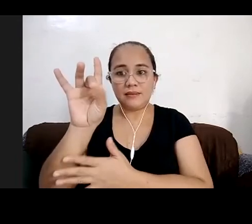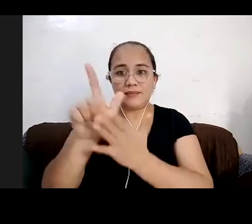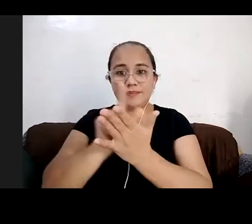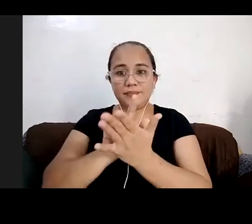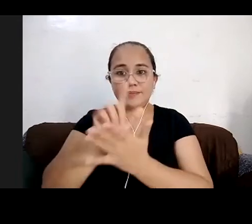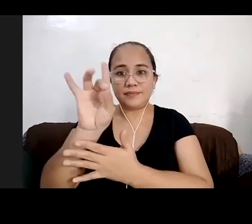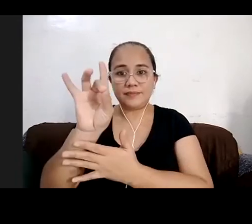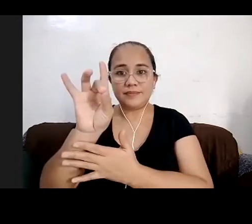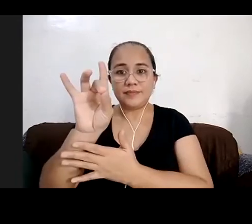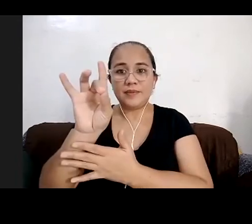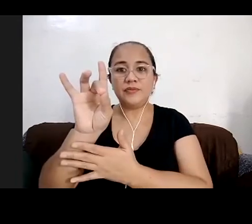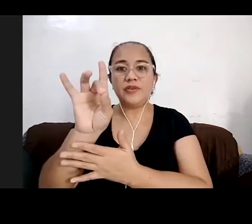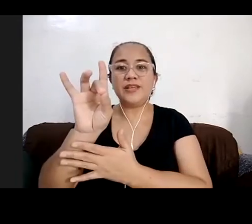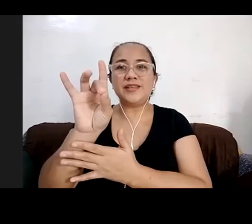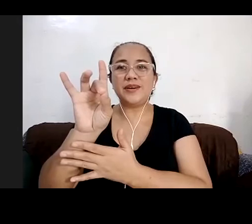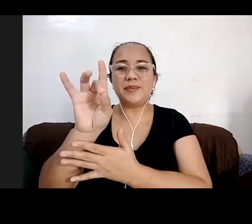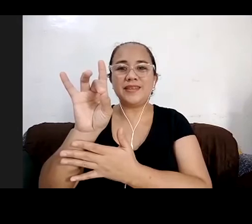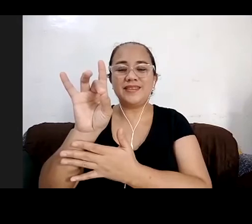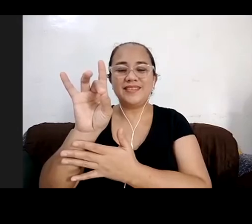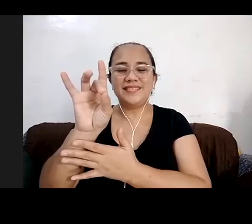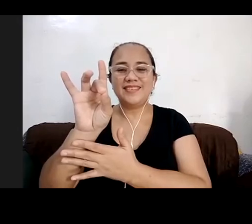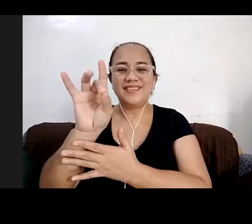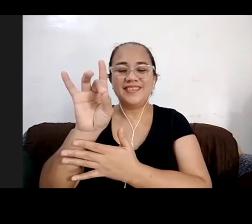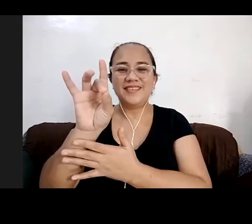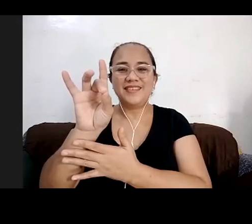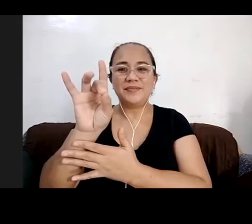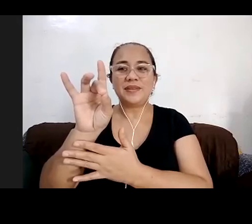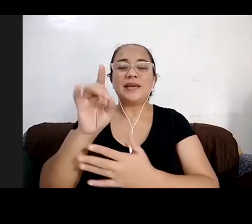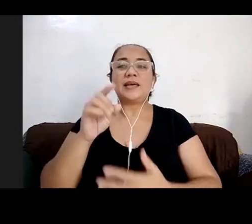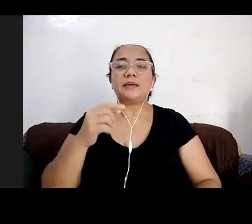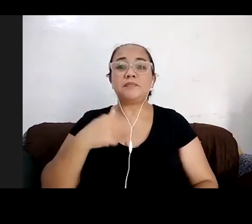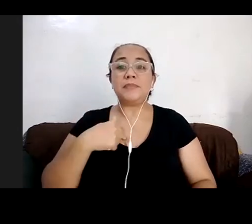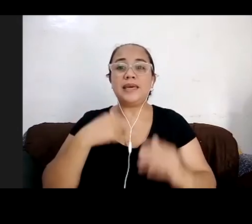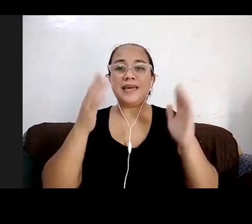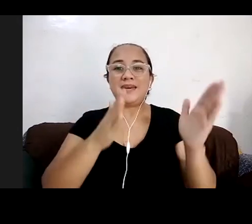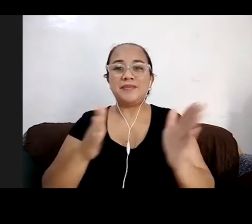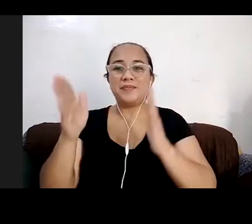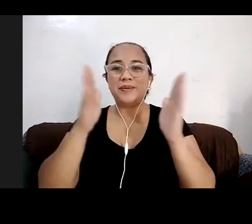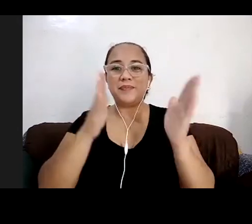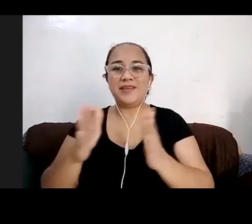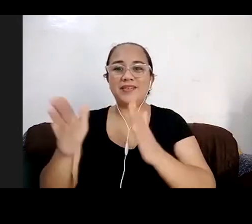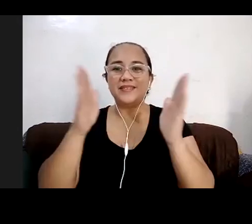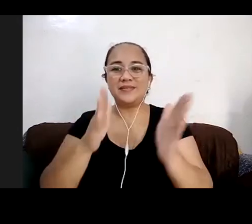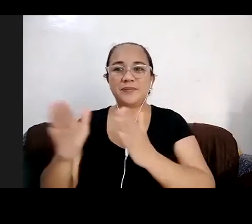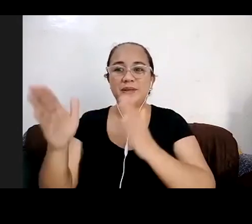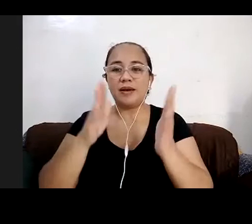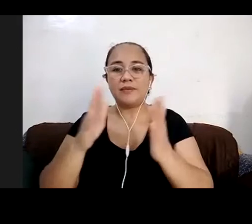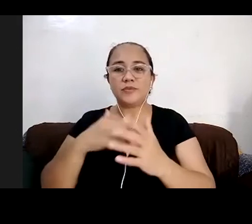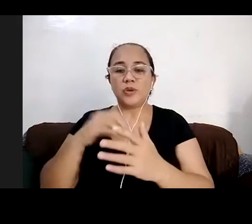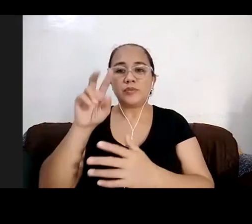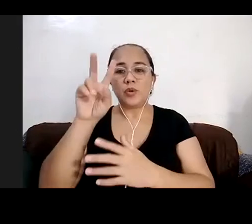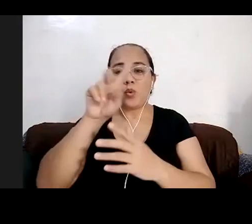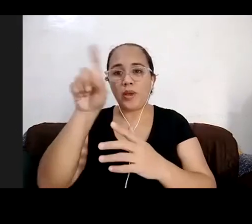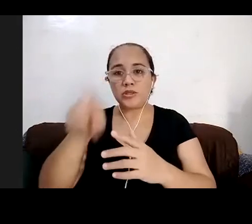Okay, so I have prepared a list of study questions for you, which I think Peebs has sent to you.